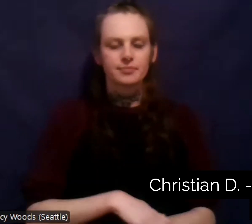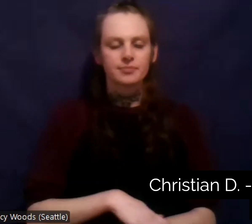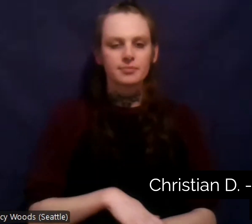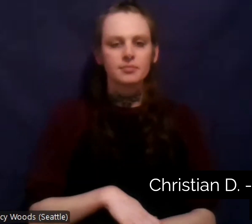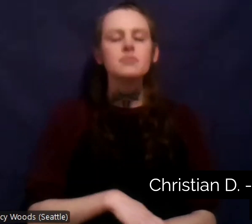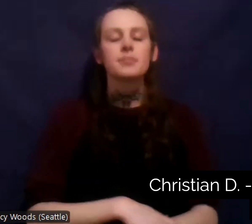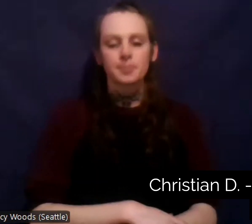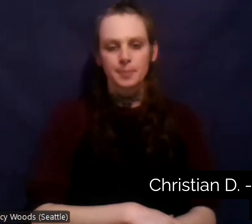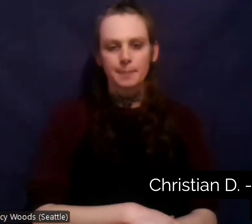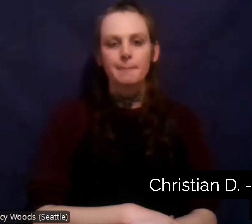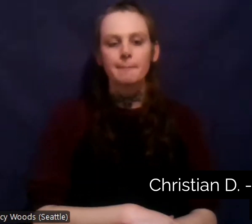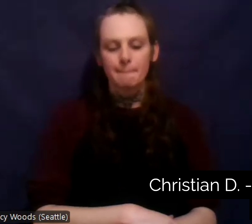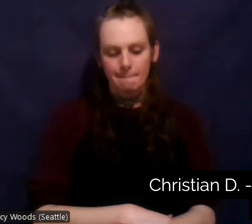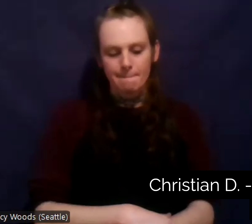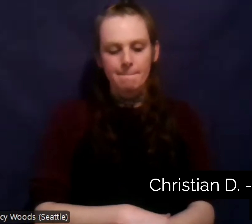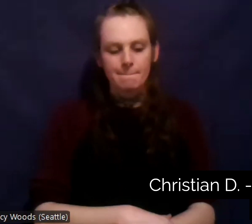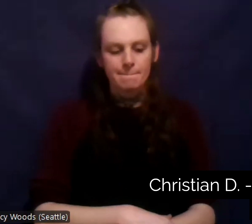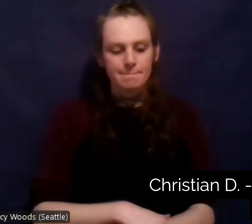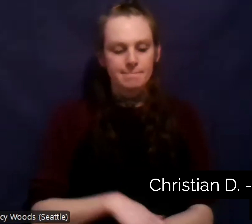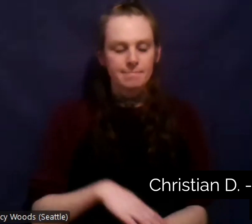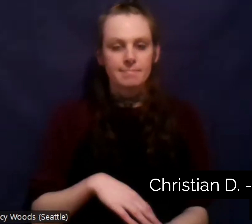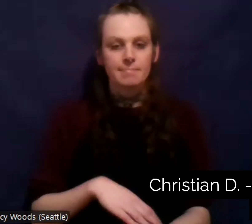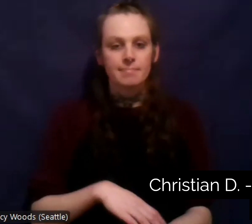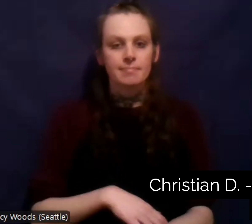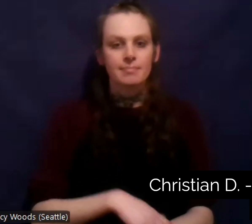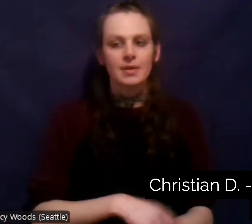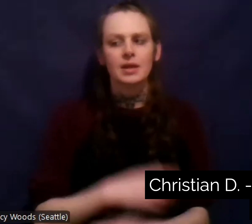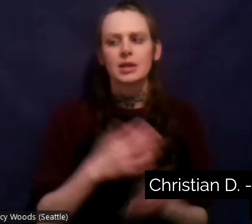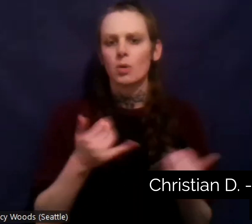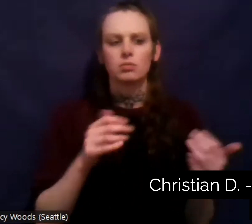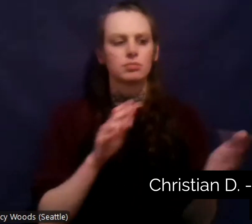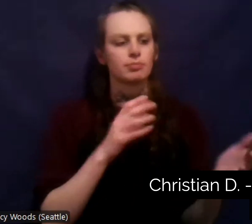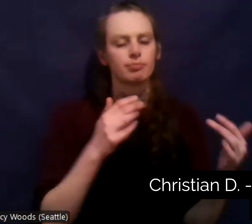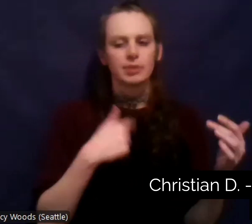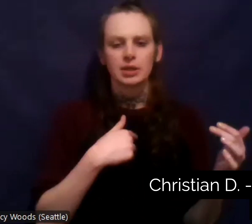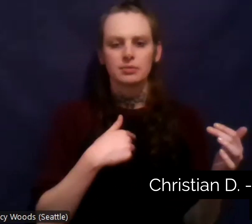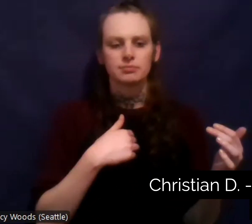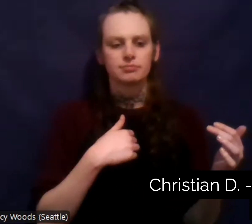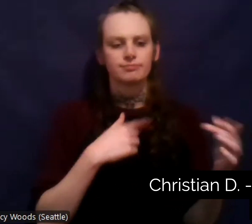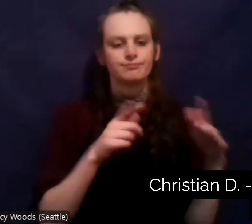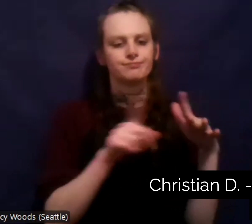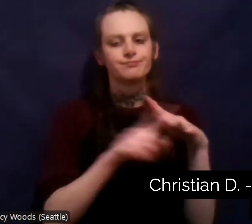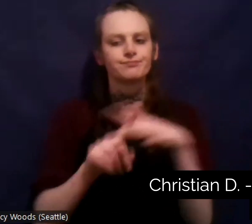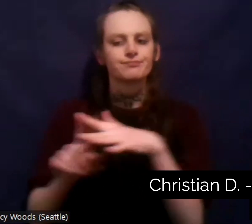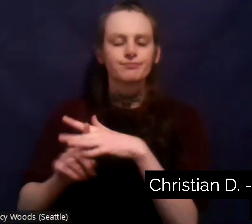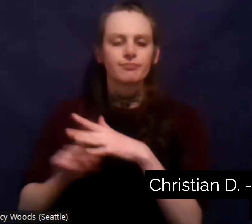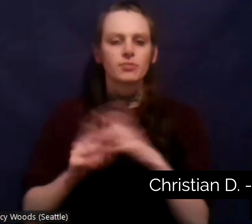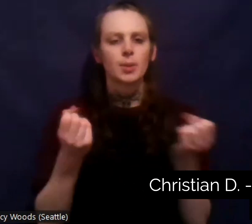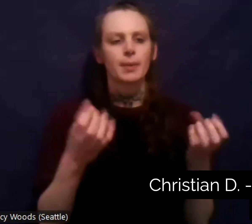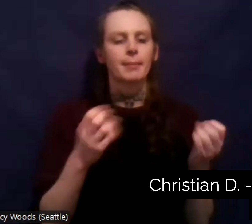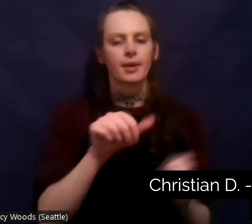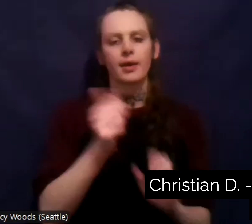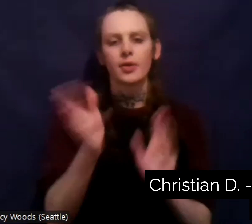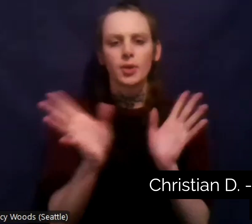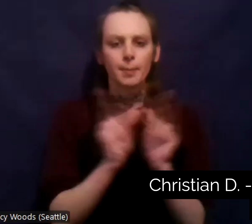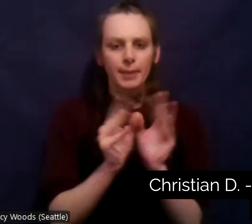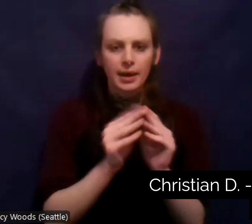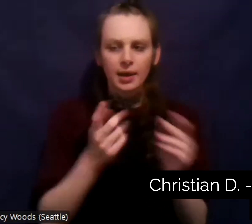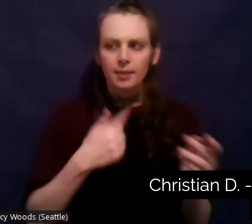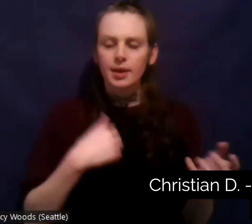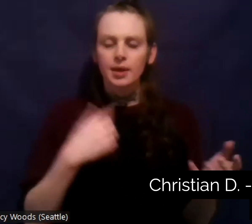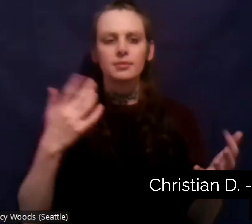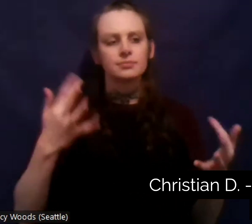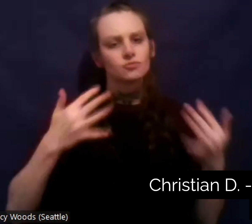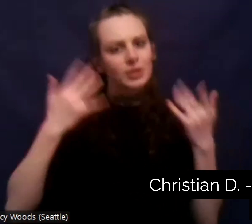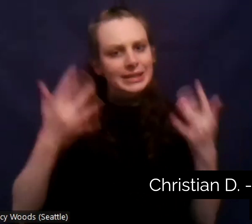meetings. I introduced myself to new people, and I'm pretty outgoing on talking